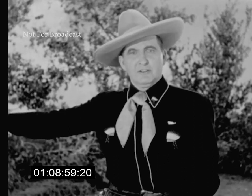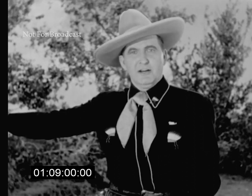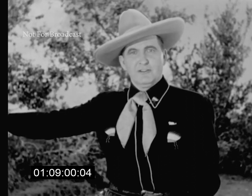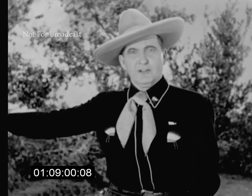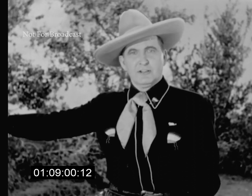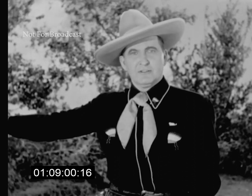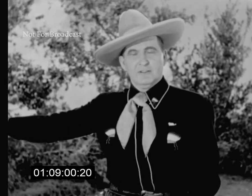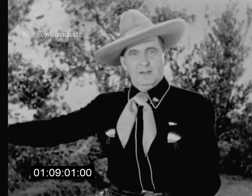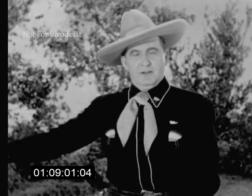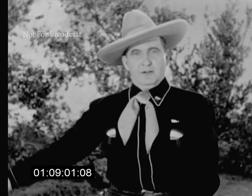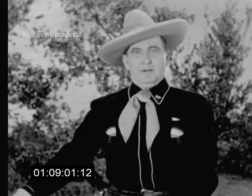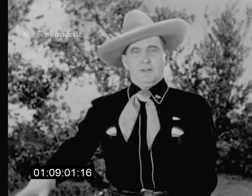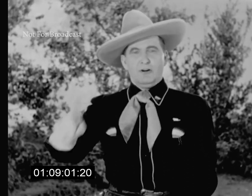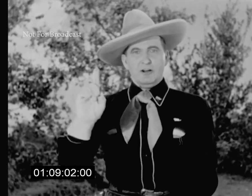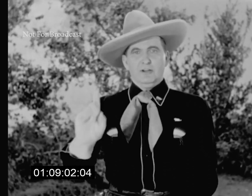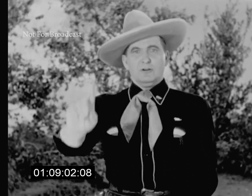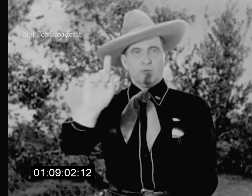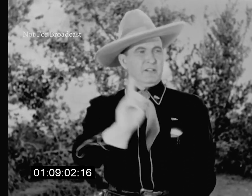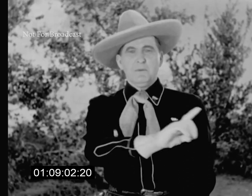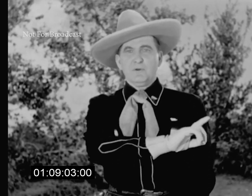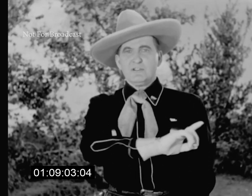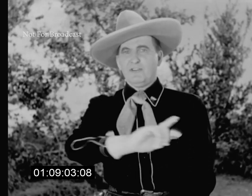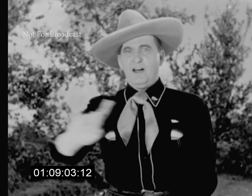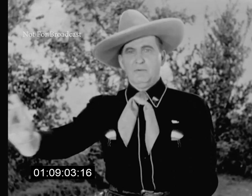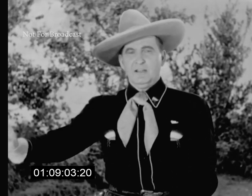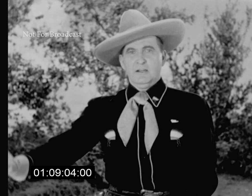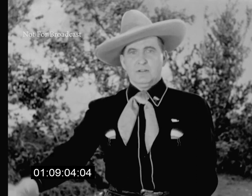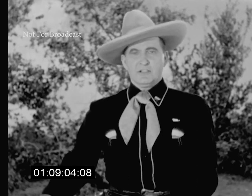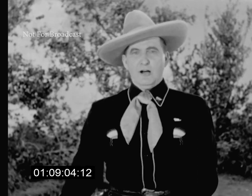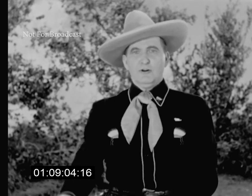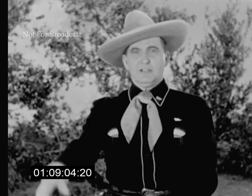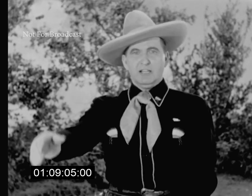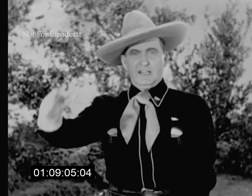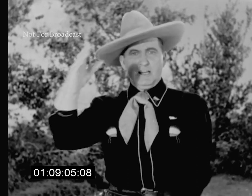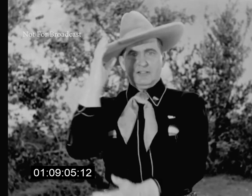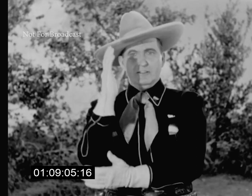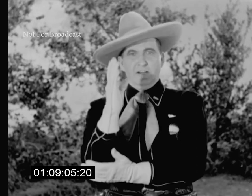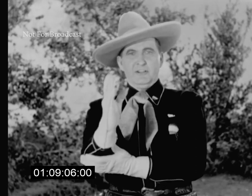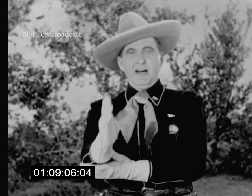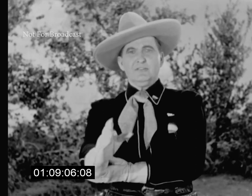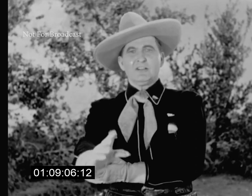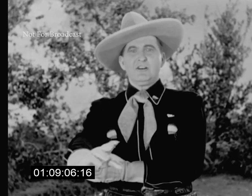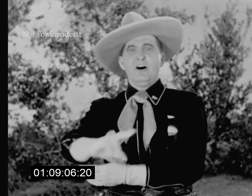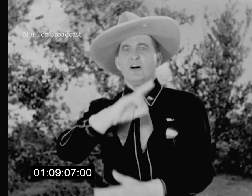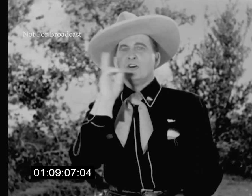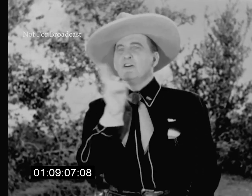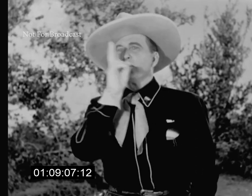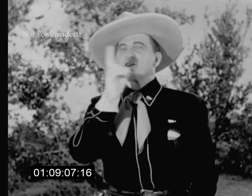the hunting field. And their uncle, or one of the members of the family, is now going to dedicate an honoring song, a